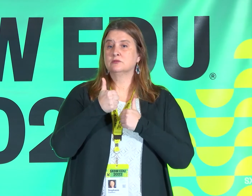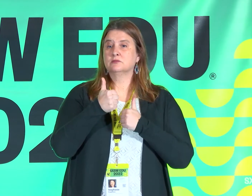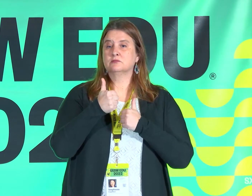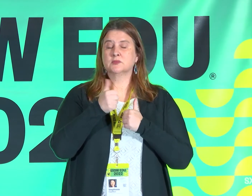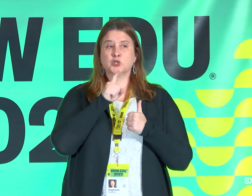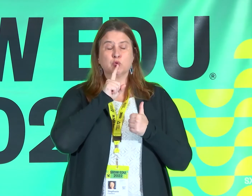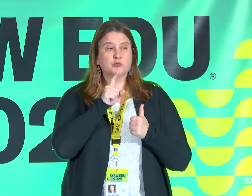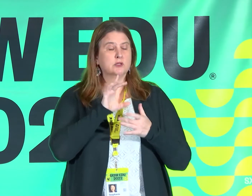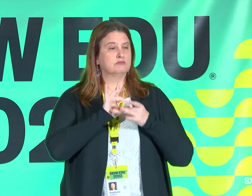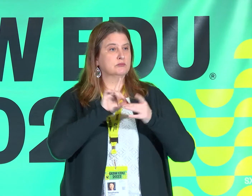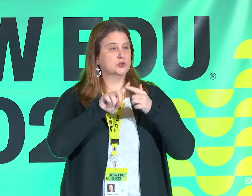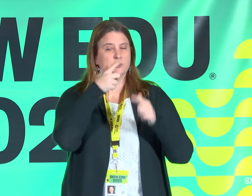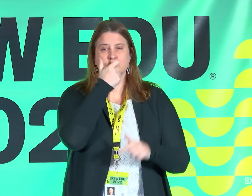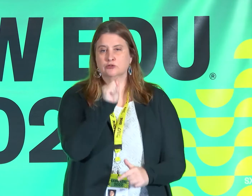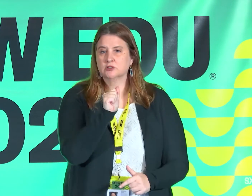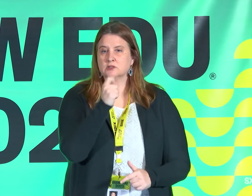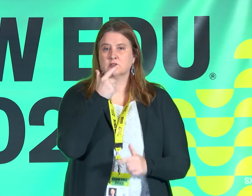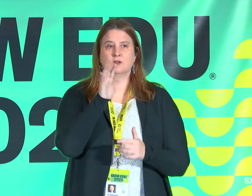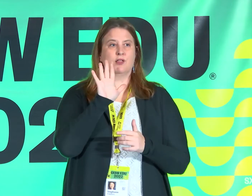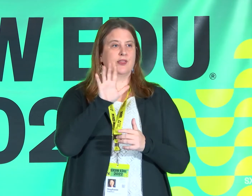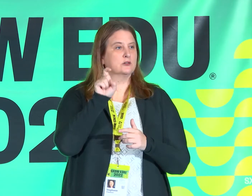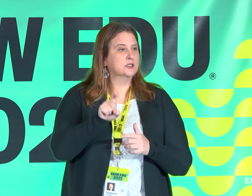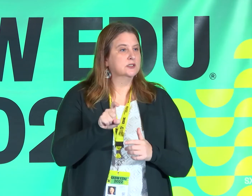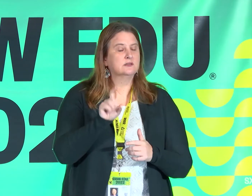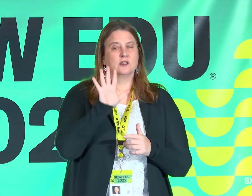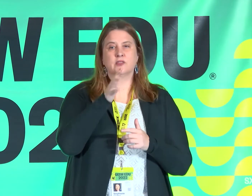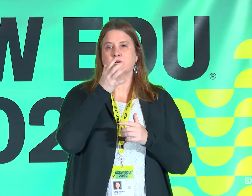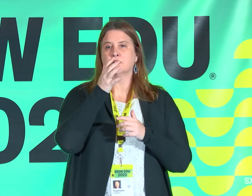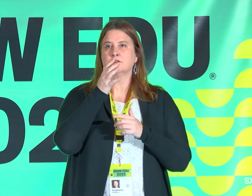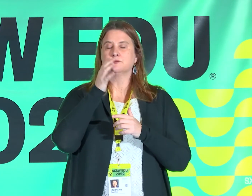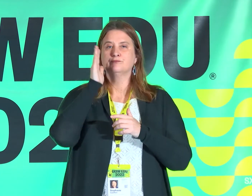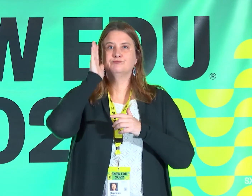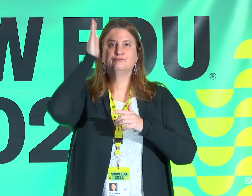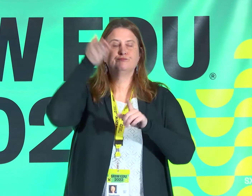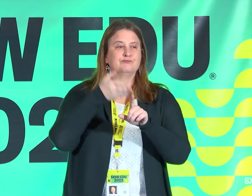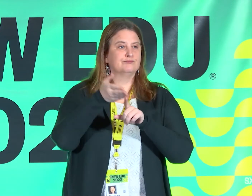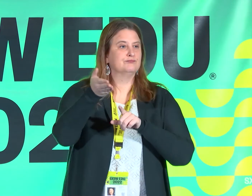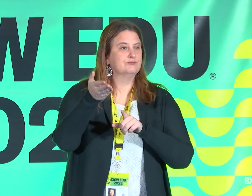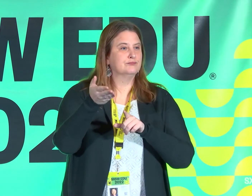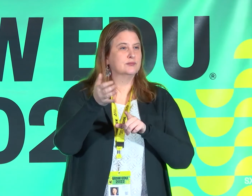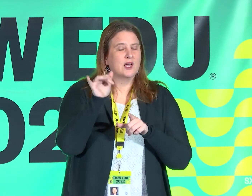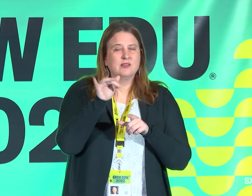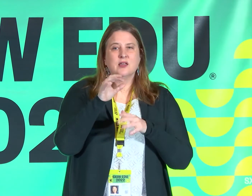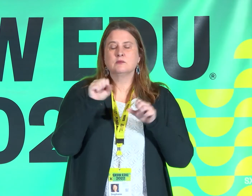is better fit for them, which one suits their interests, their needs, their skills, and their future career path.